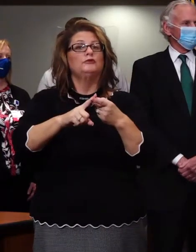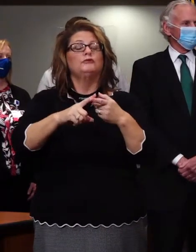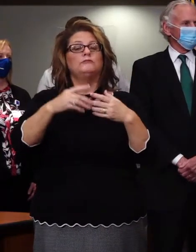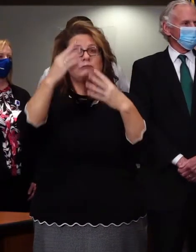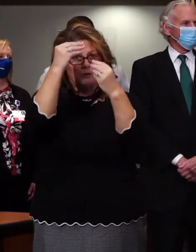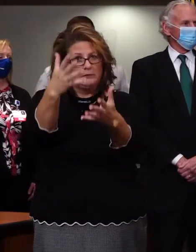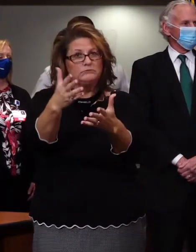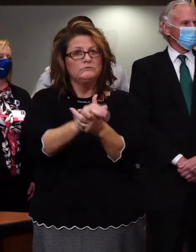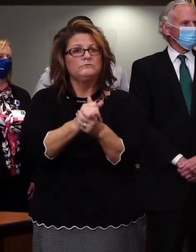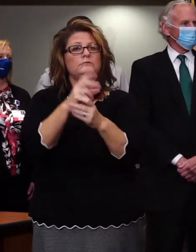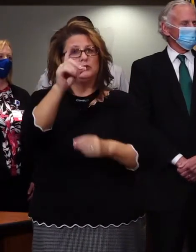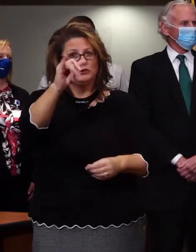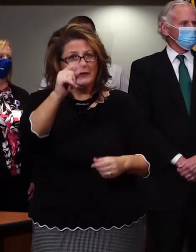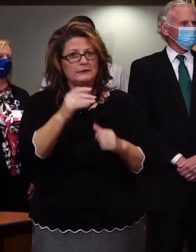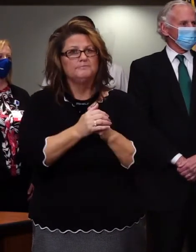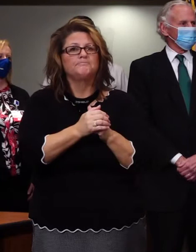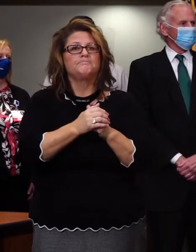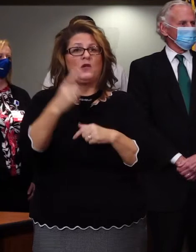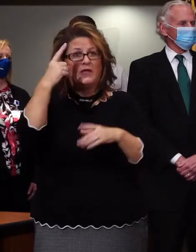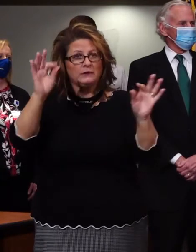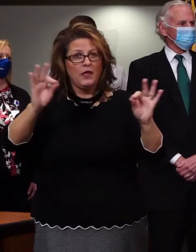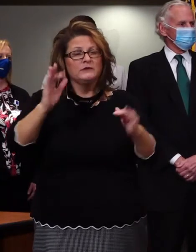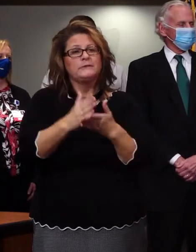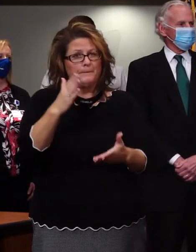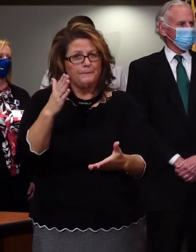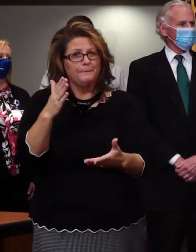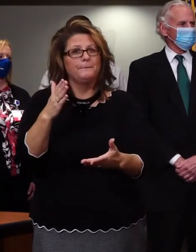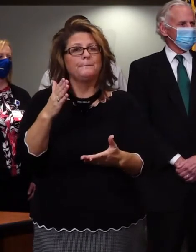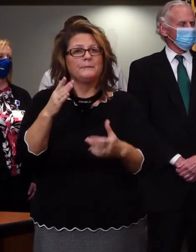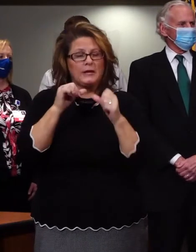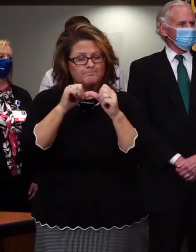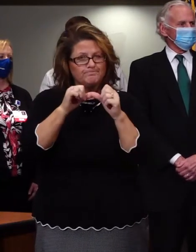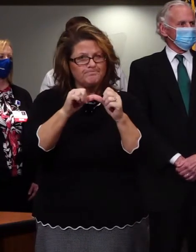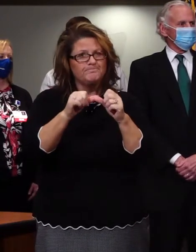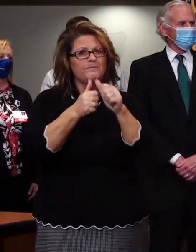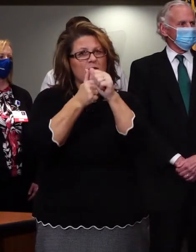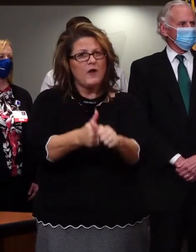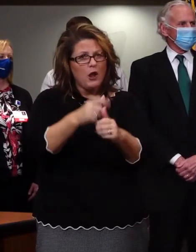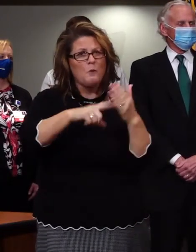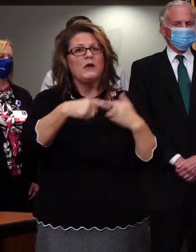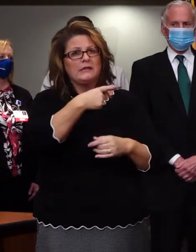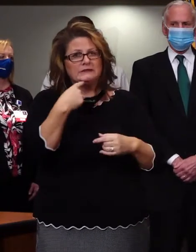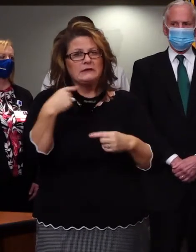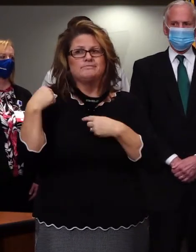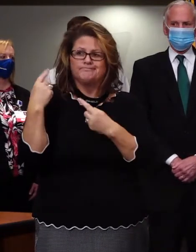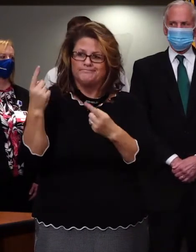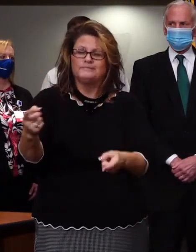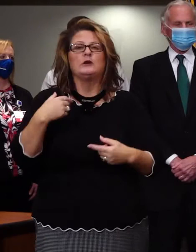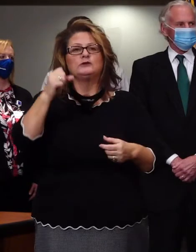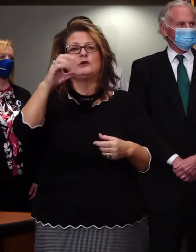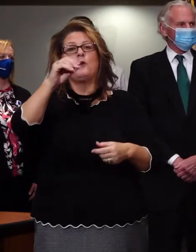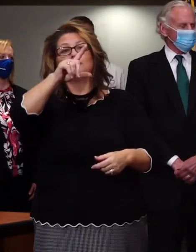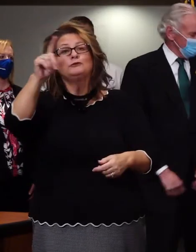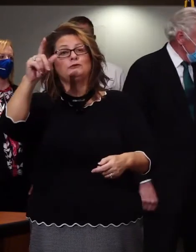It's important. We're all in this together, so it's important we follow those measures that have been mentioned here so we can all move safe into this new